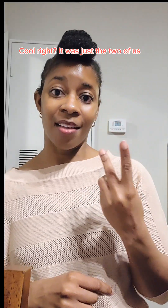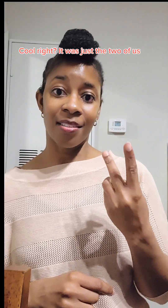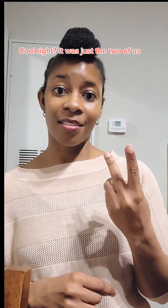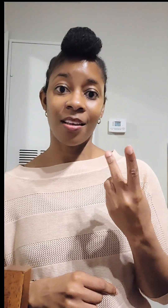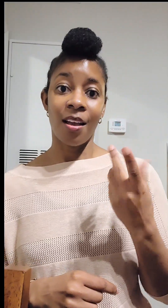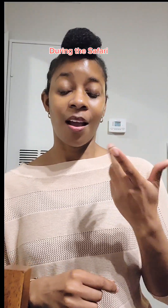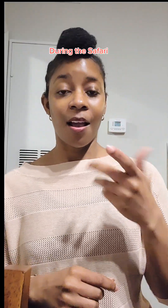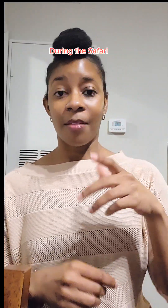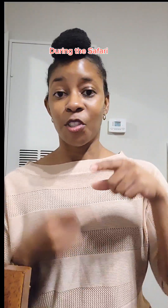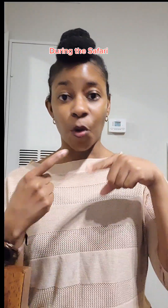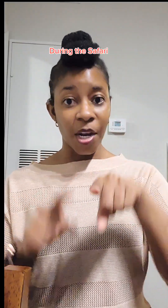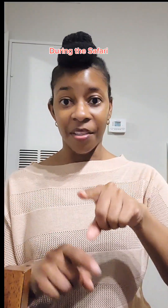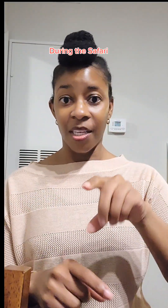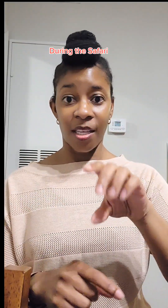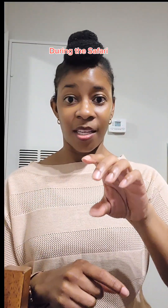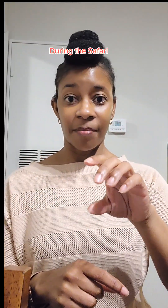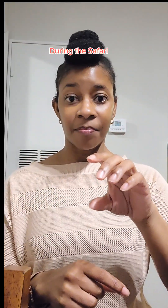us during the